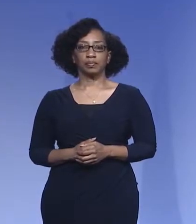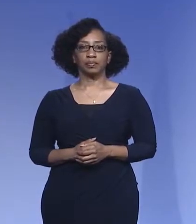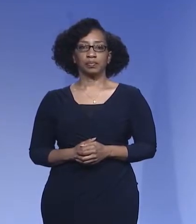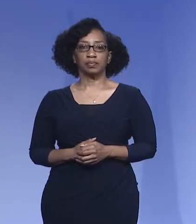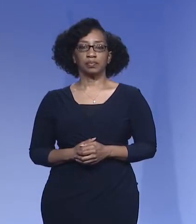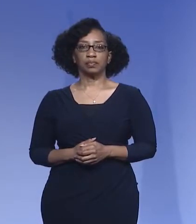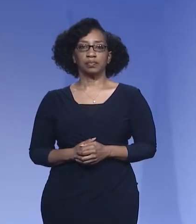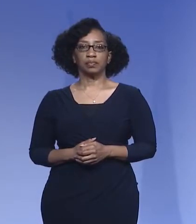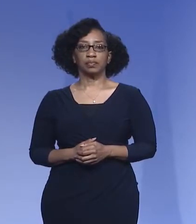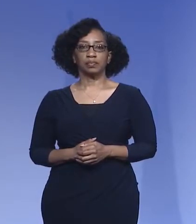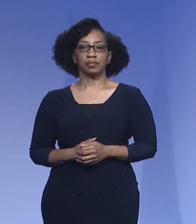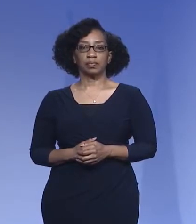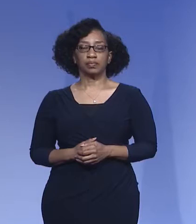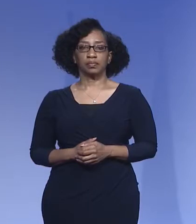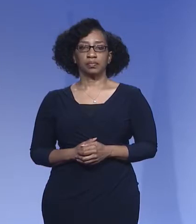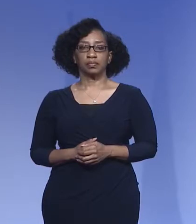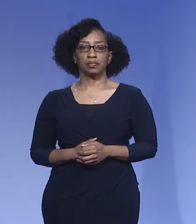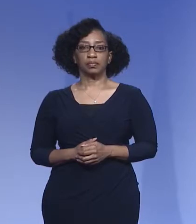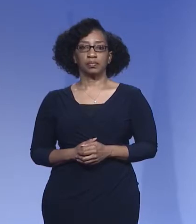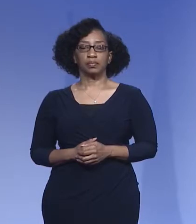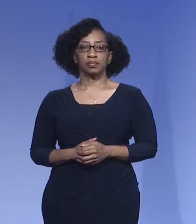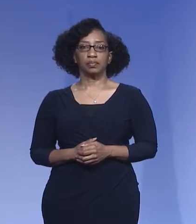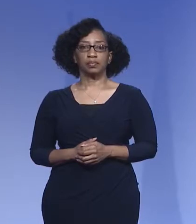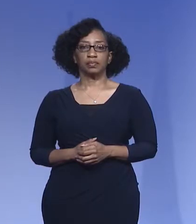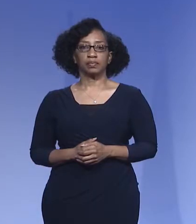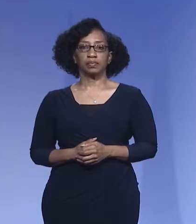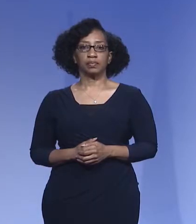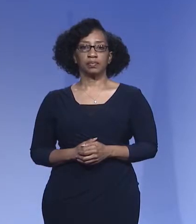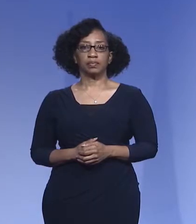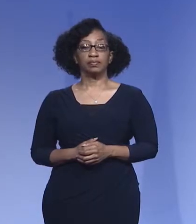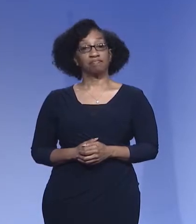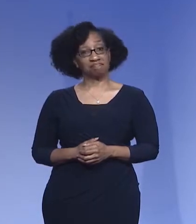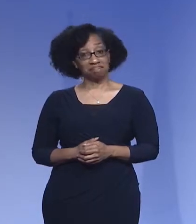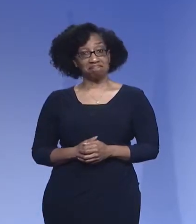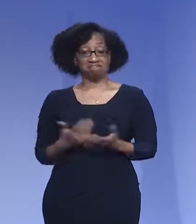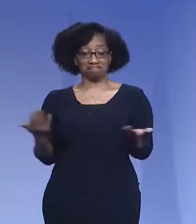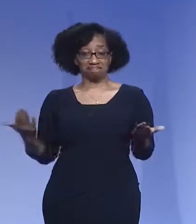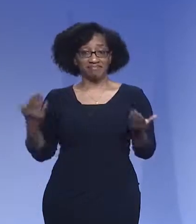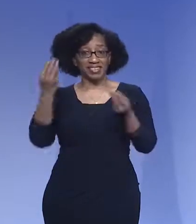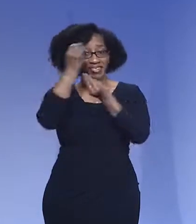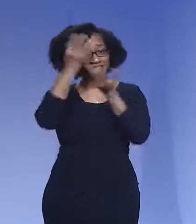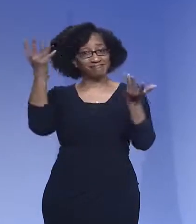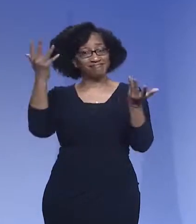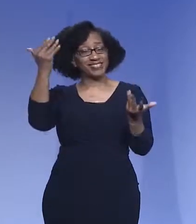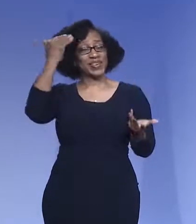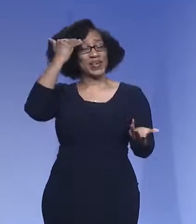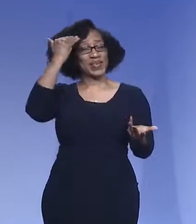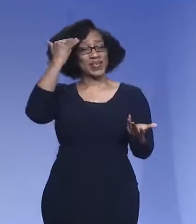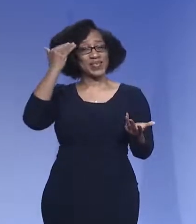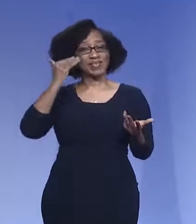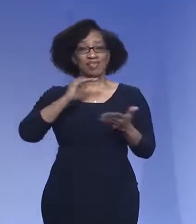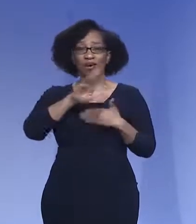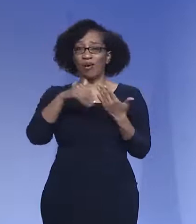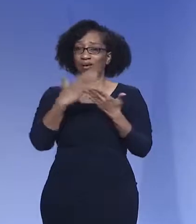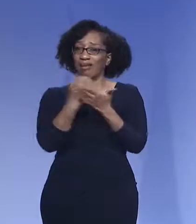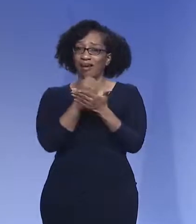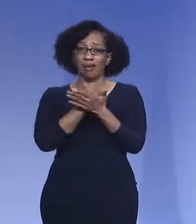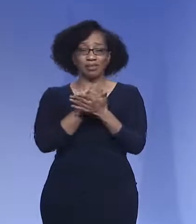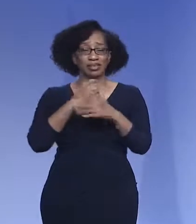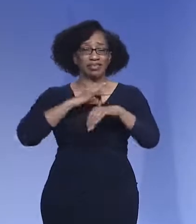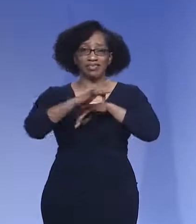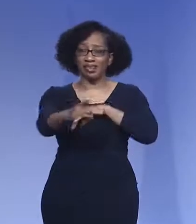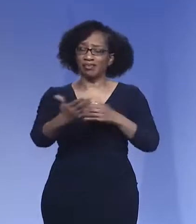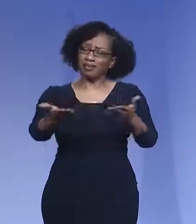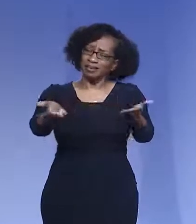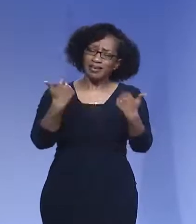casa, el departamento de bomberos viene a tu casa a ponerte la vacuna. So now we know. All the options are available. Let's take advantage of this. Let's get rid